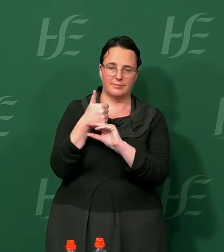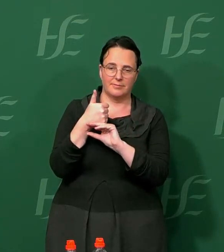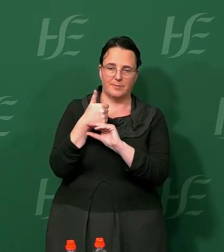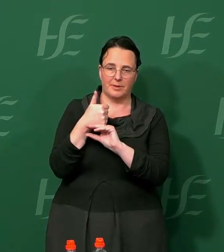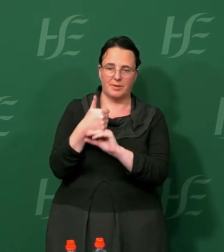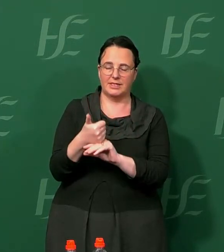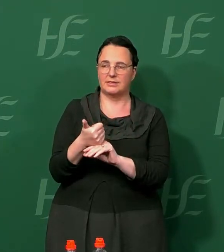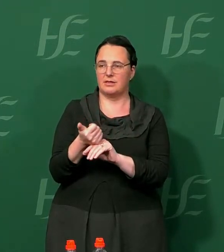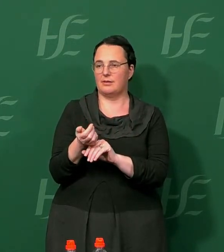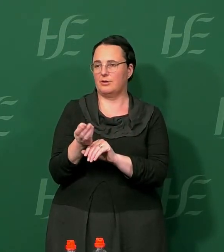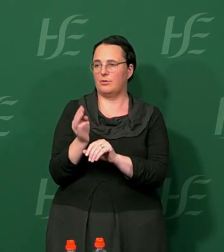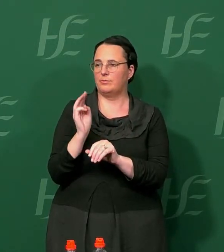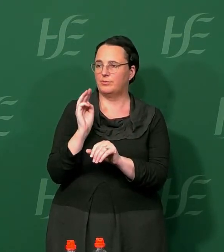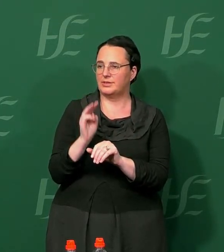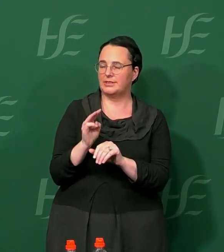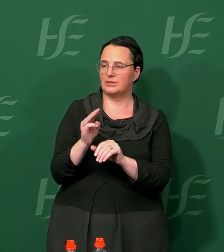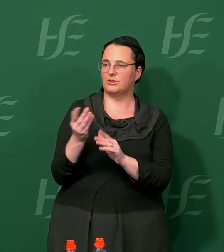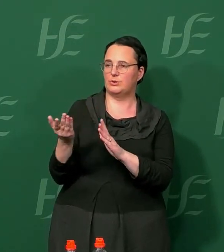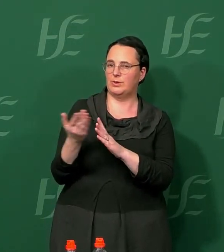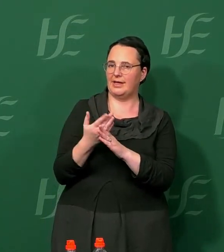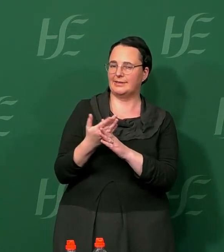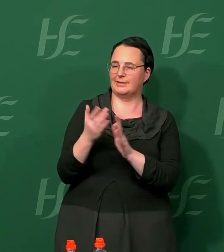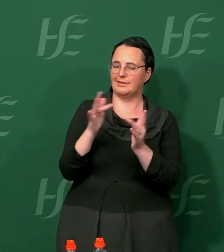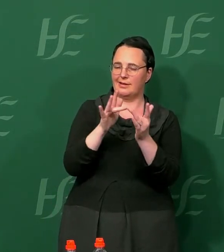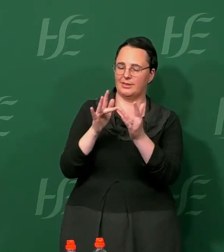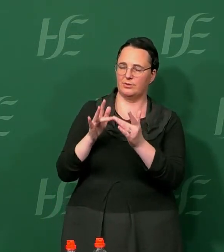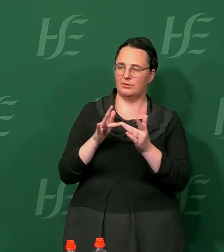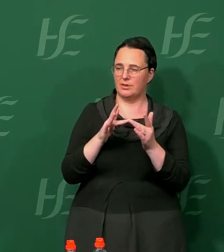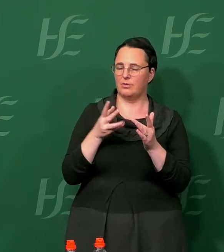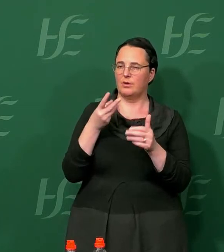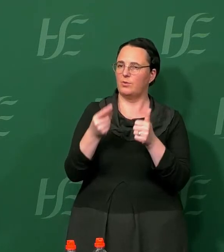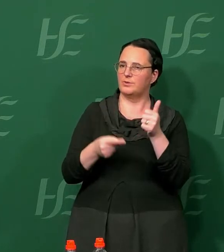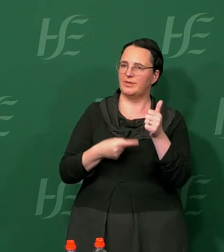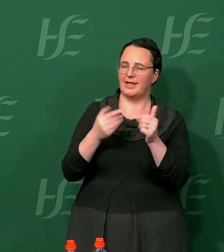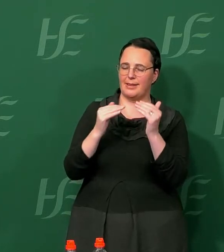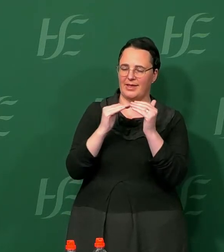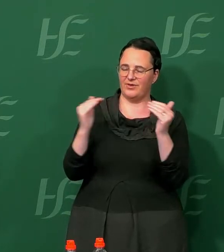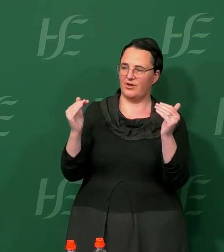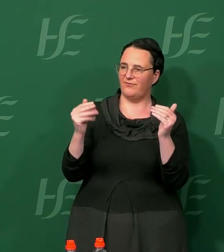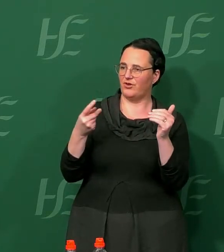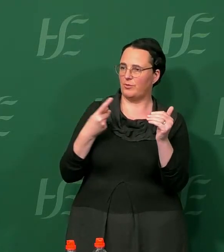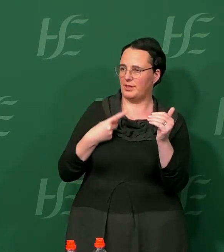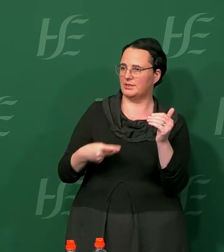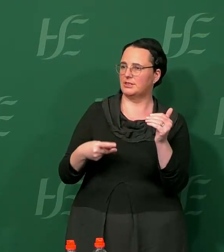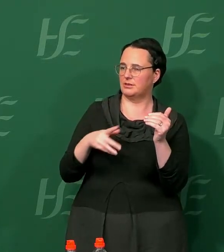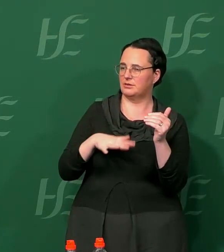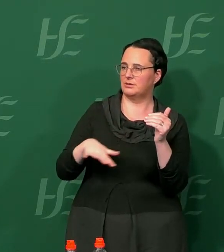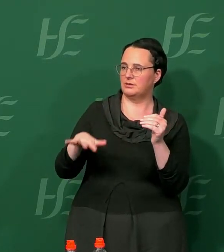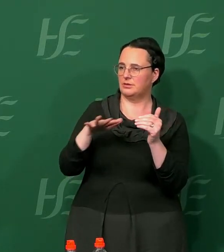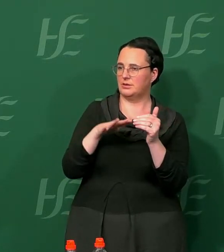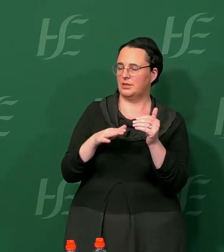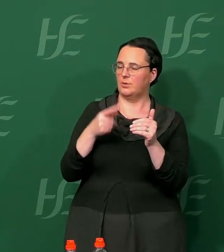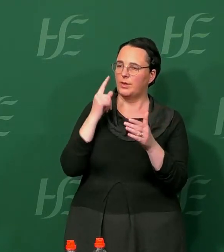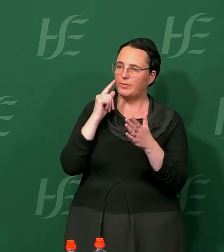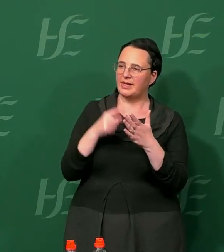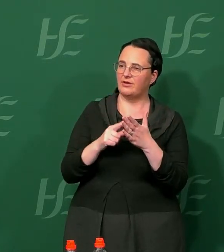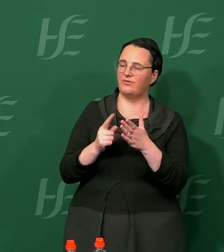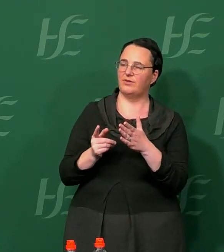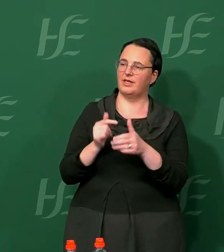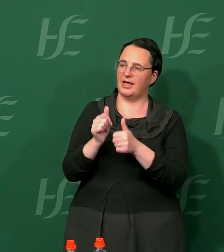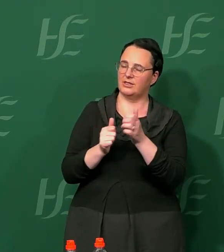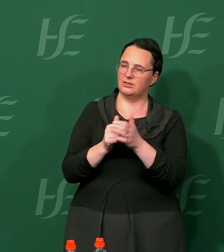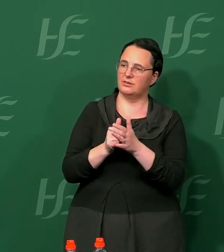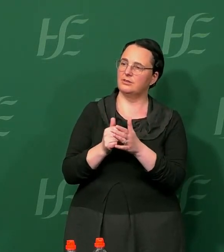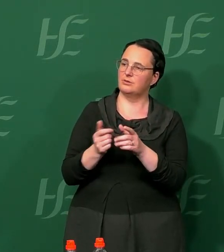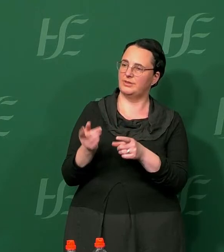their potential to access into networks. So there's always a level of vulnerability. We do believe the actions we took when we did have our own